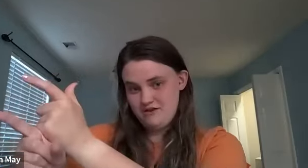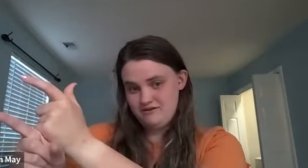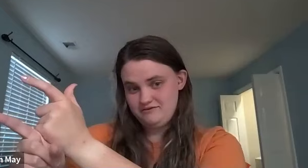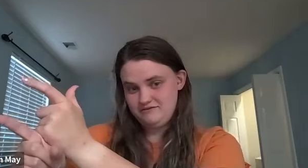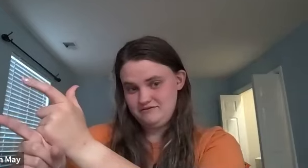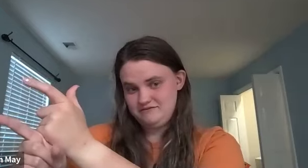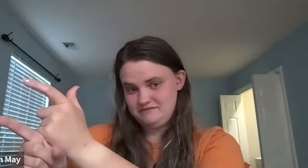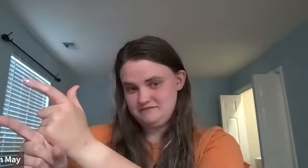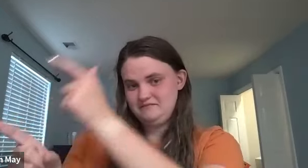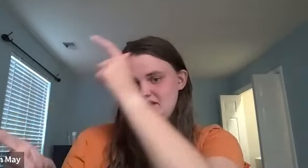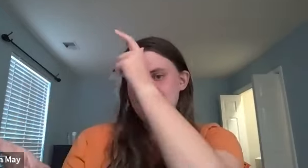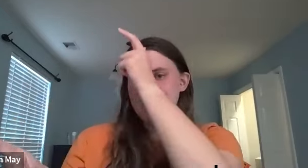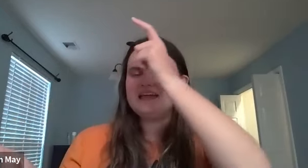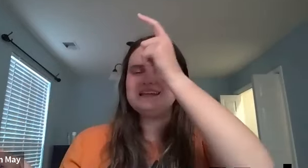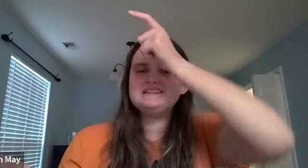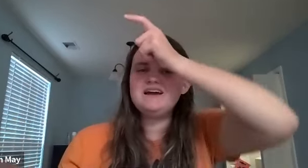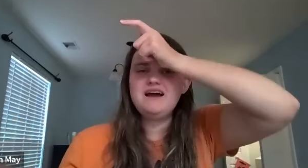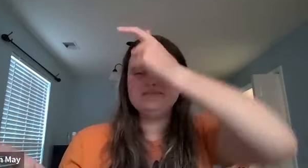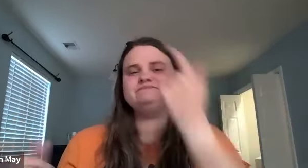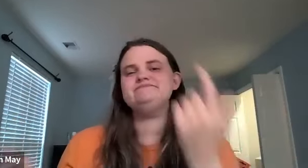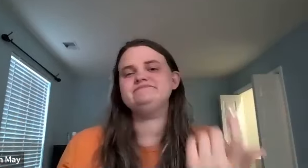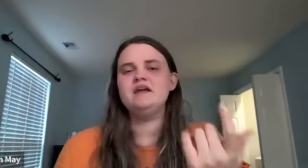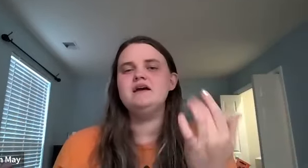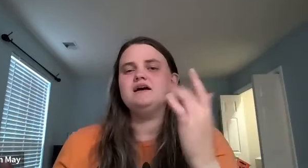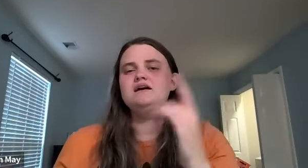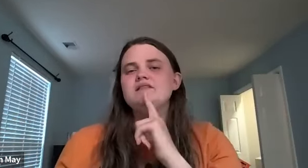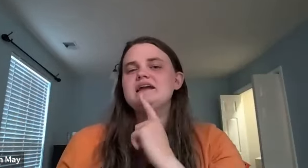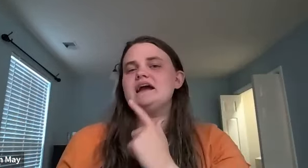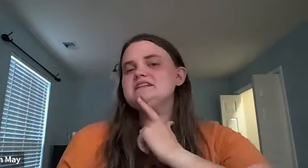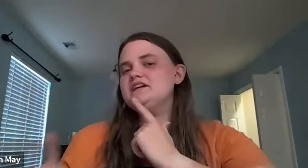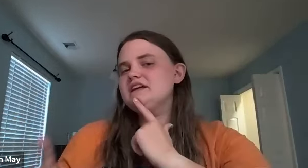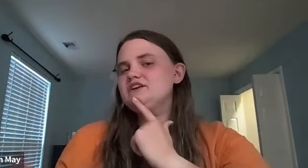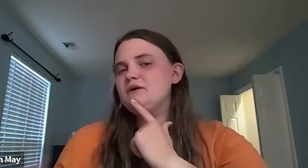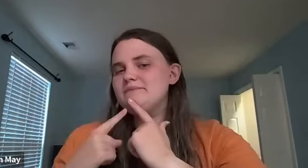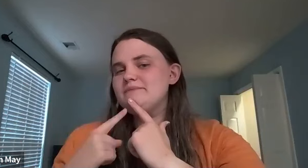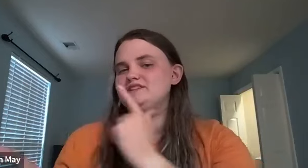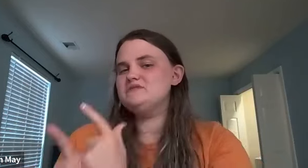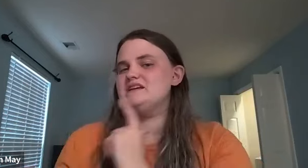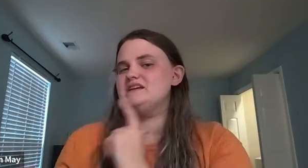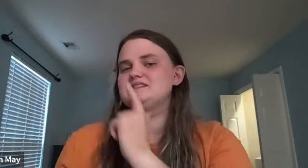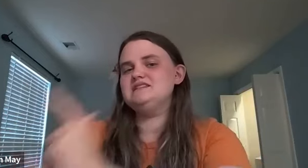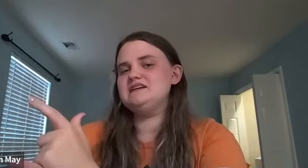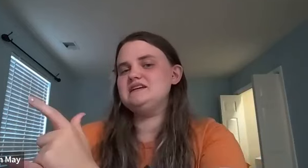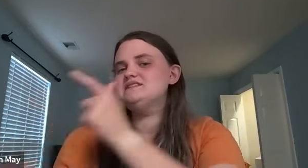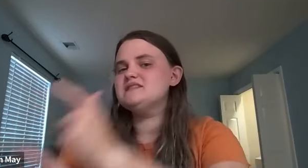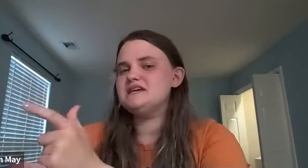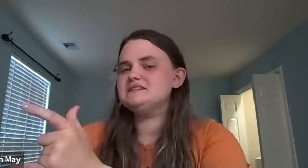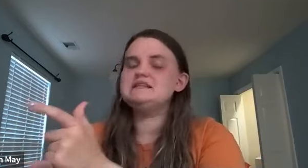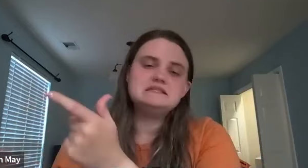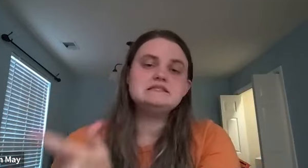brother. And it's not like, I see, like, I might do this. It's the